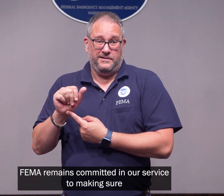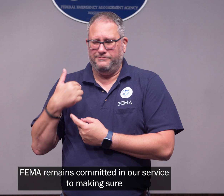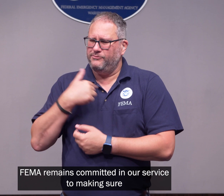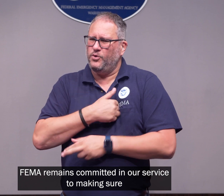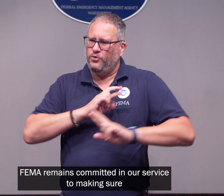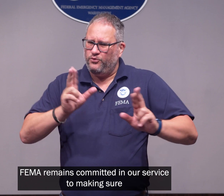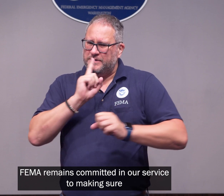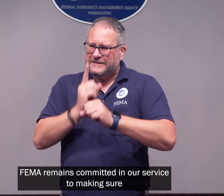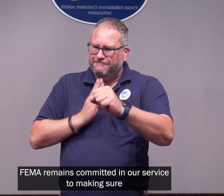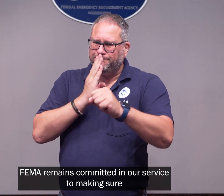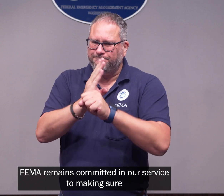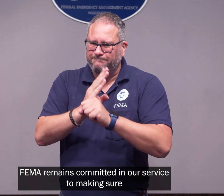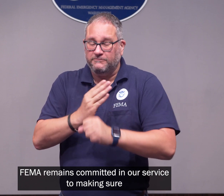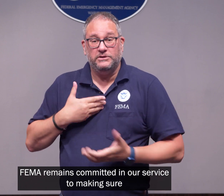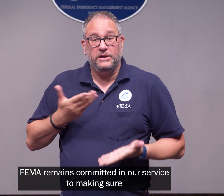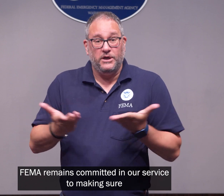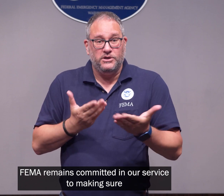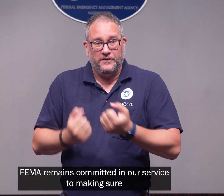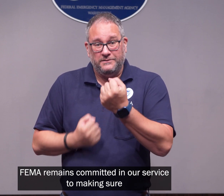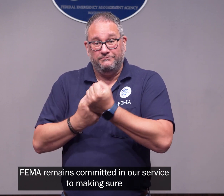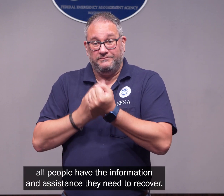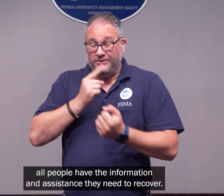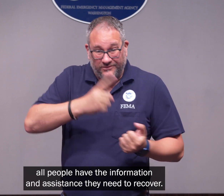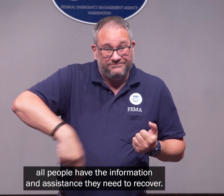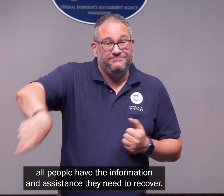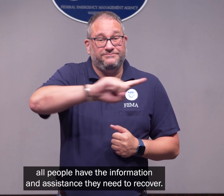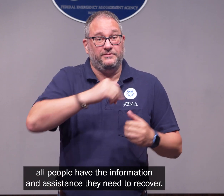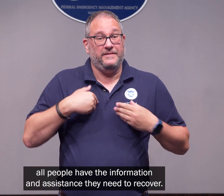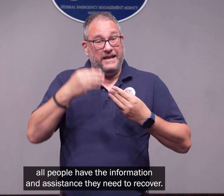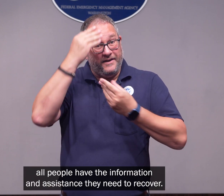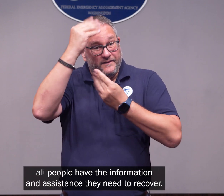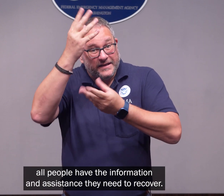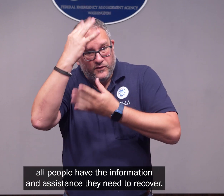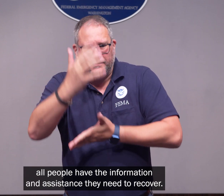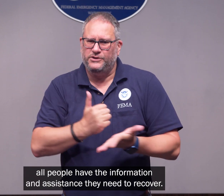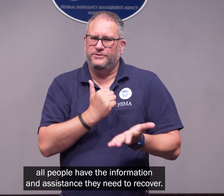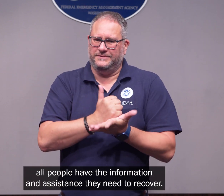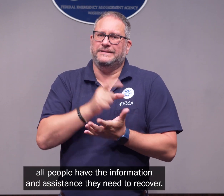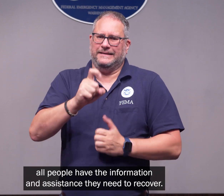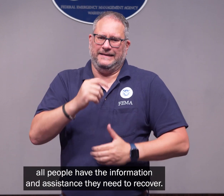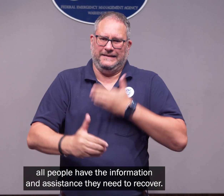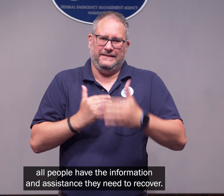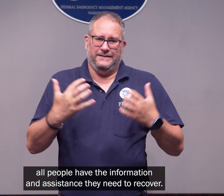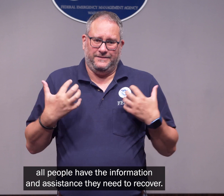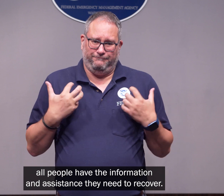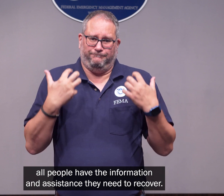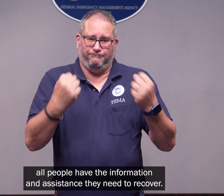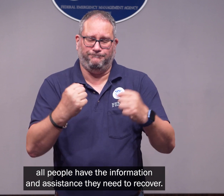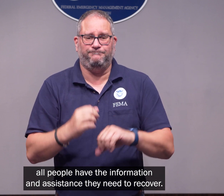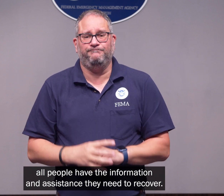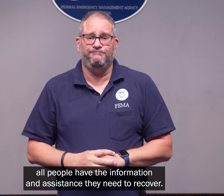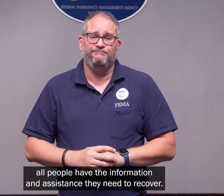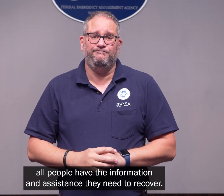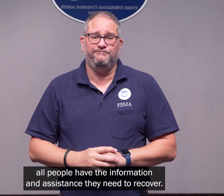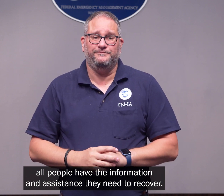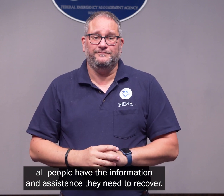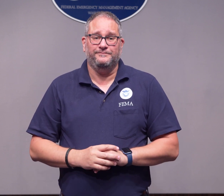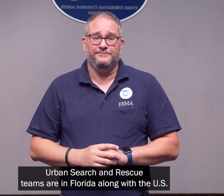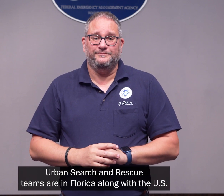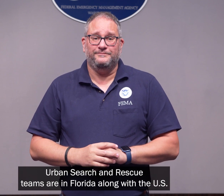FEMA remains committed in our service to making sure all people have the information and assistance they need to recover.